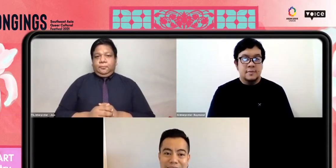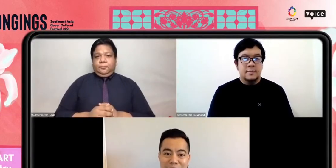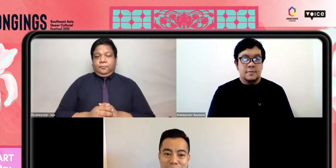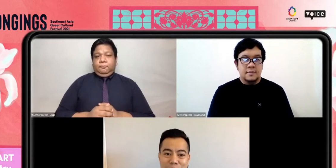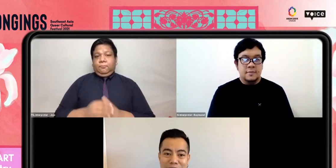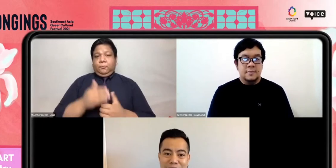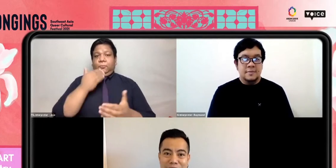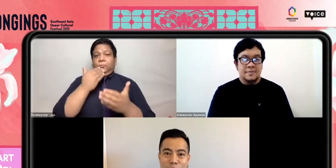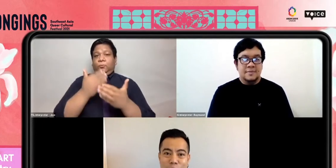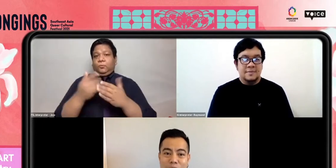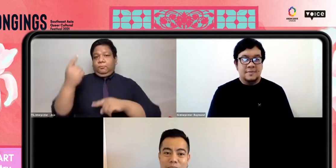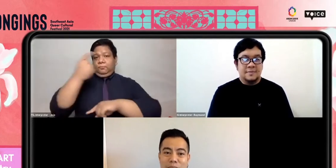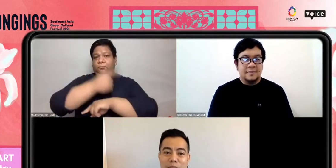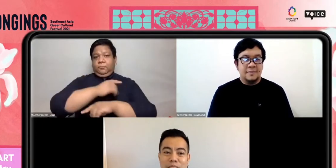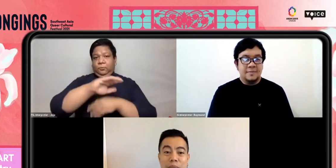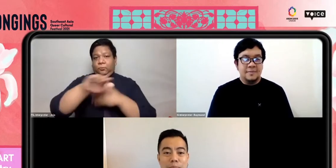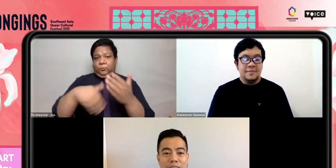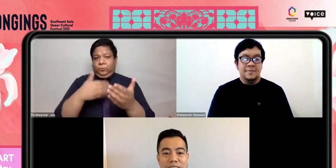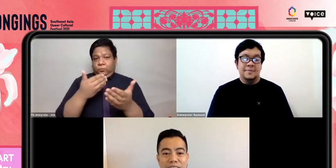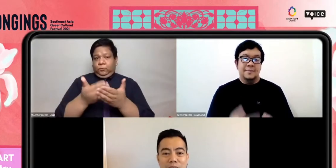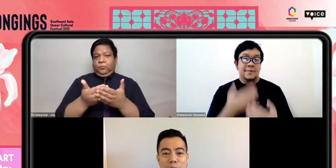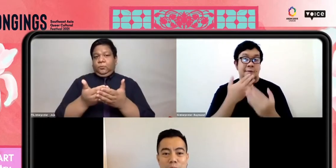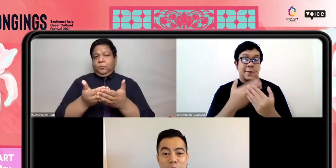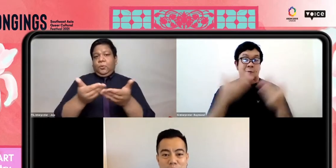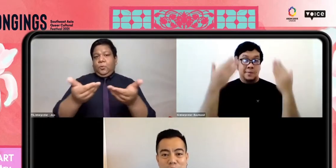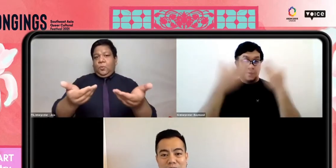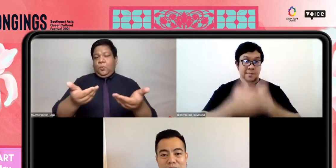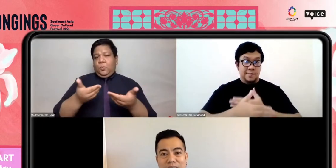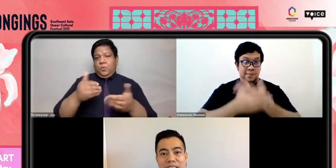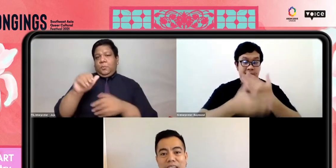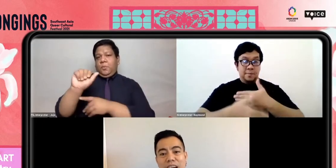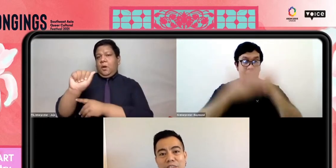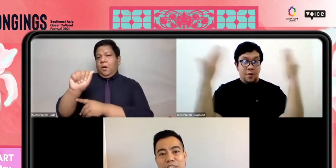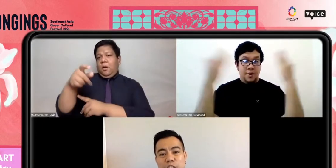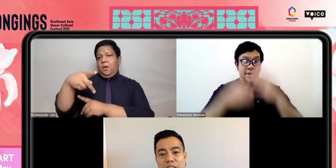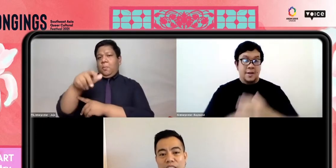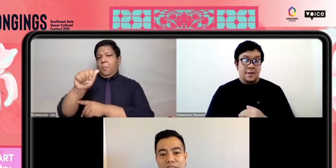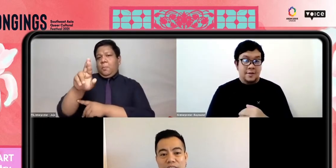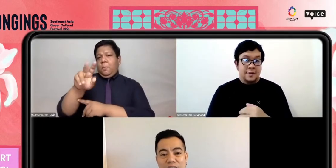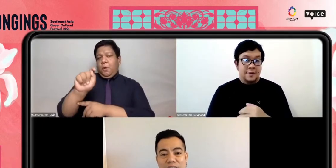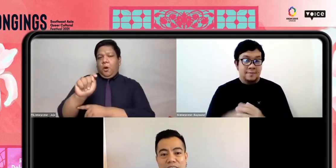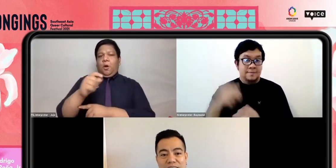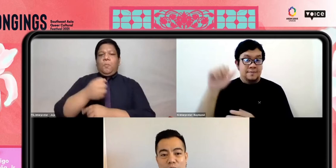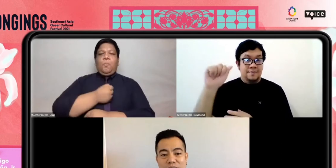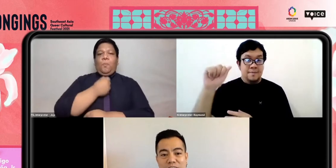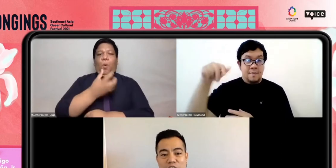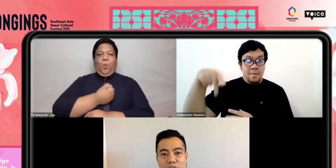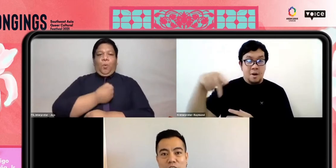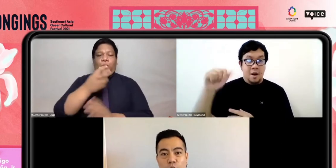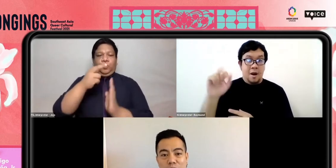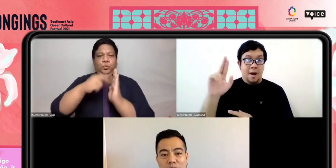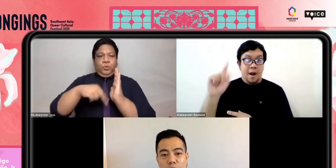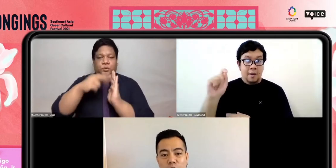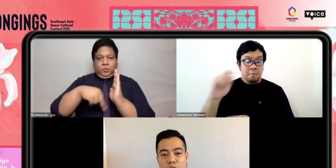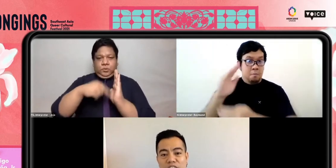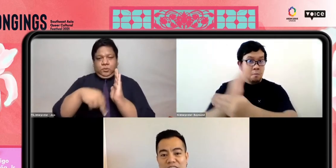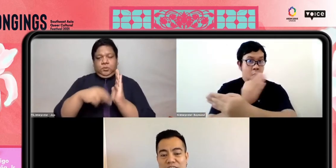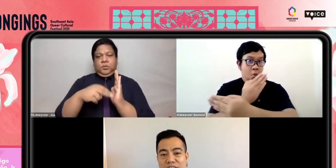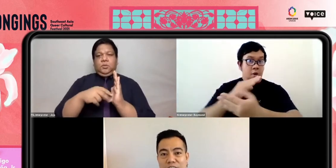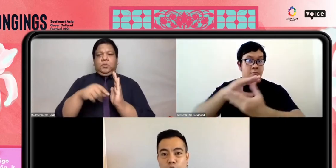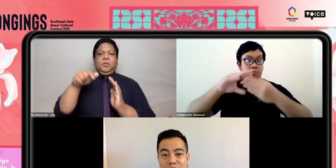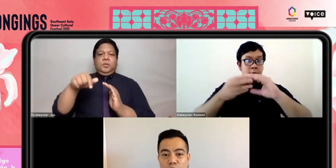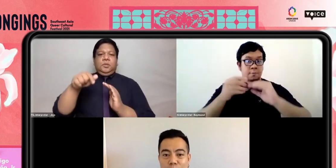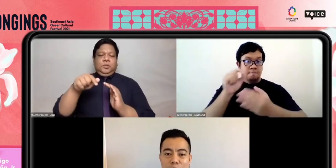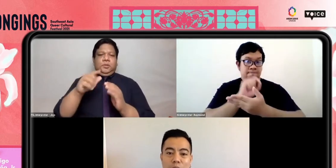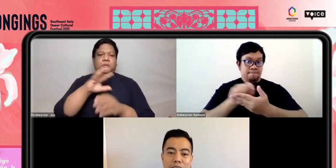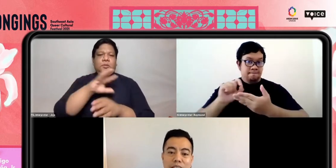Good day, everyone. Welcome to the Apart Poetry Reading, a featured live event in the Southeast Asia Queer Cultural